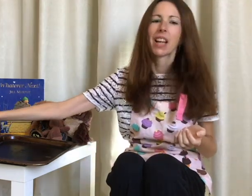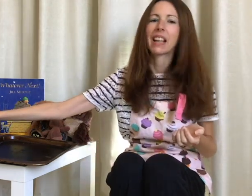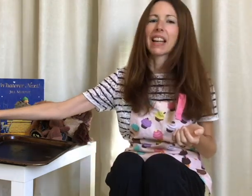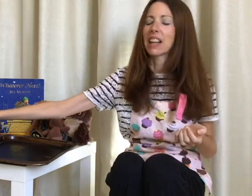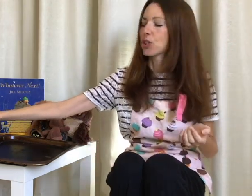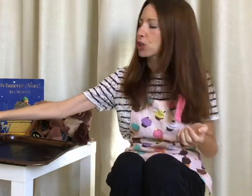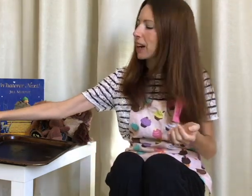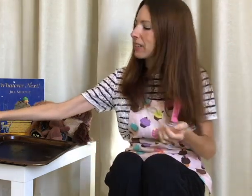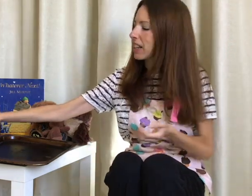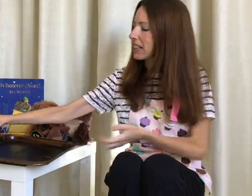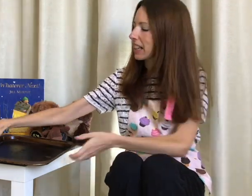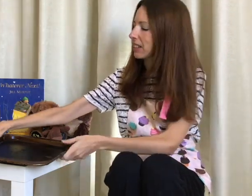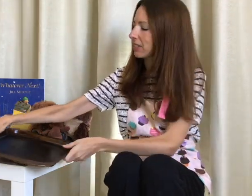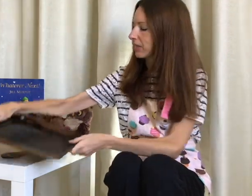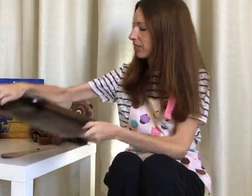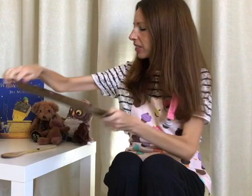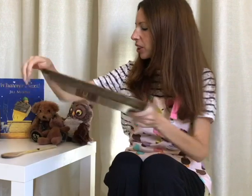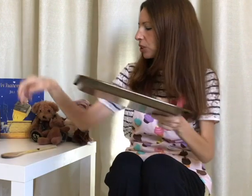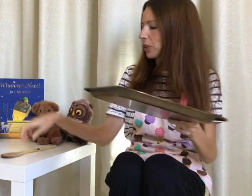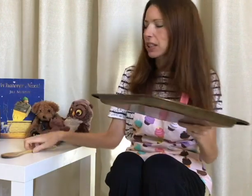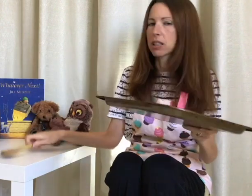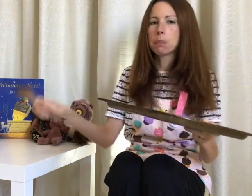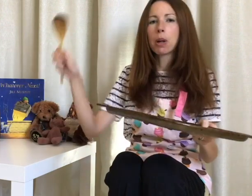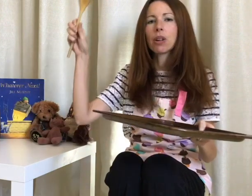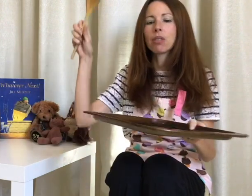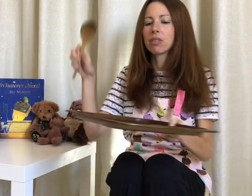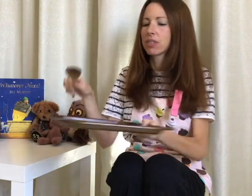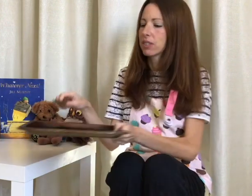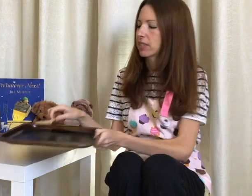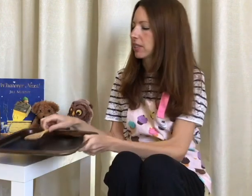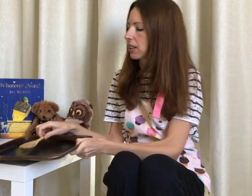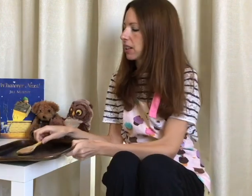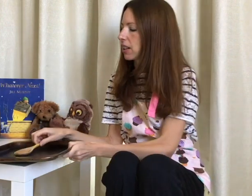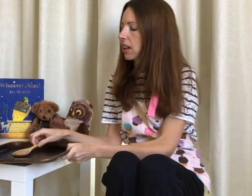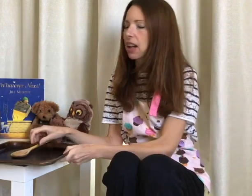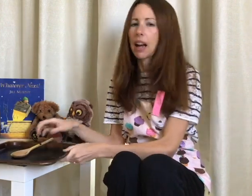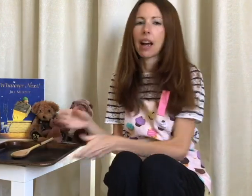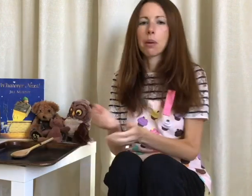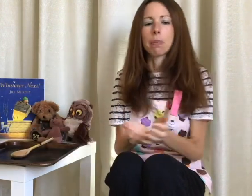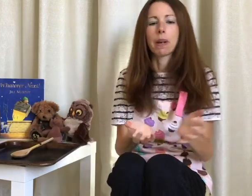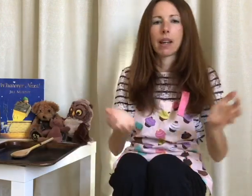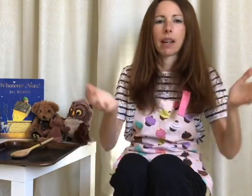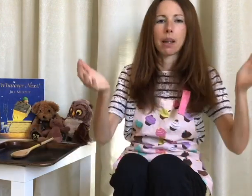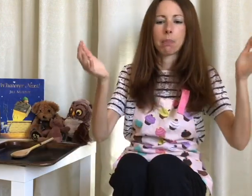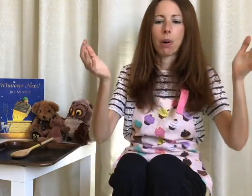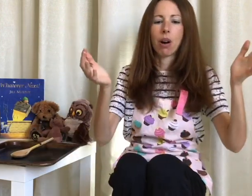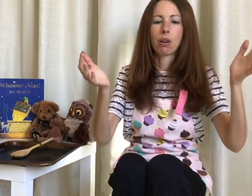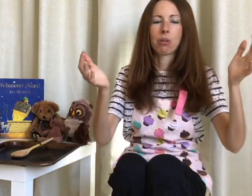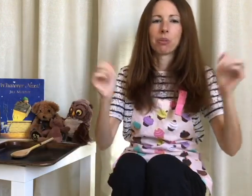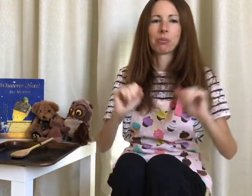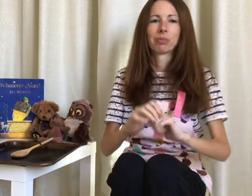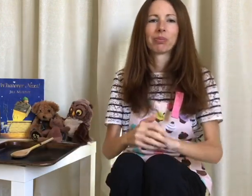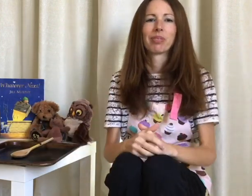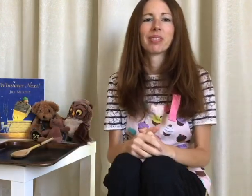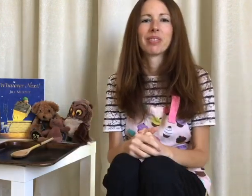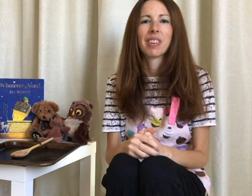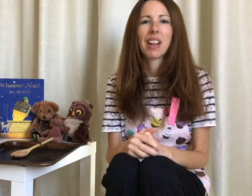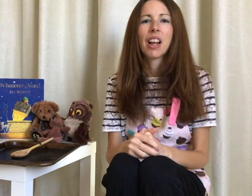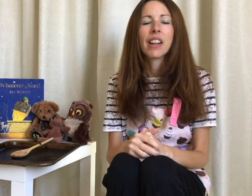Get your tray ready. You'll need a spoon and a big bowl. Now